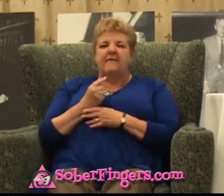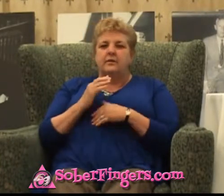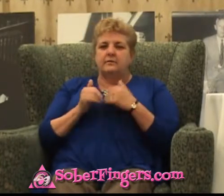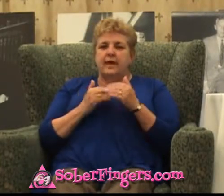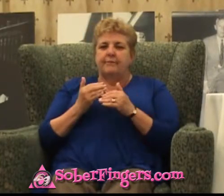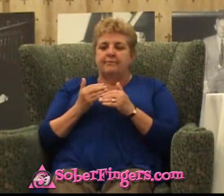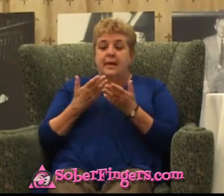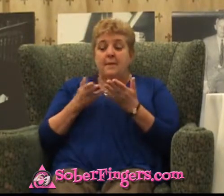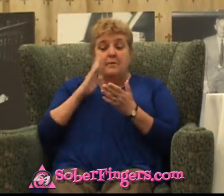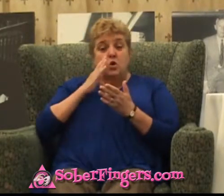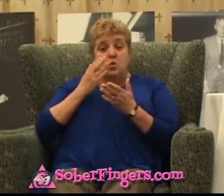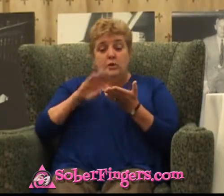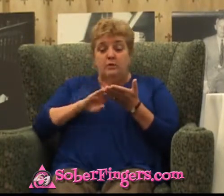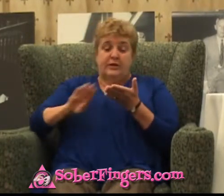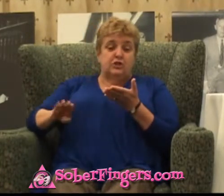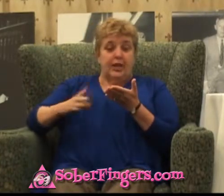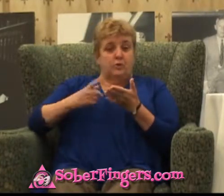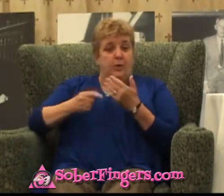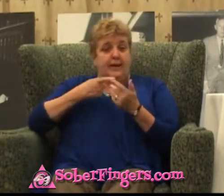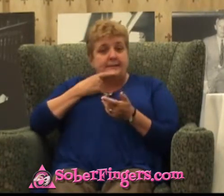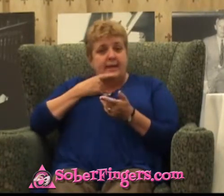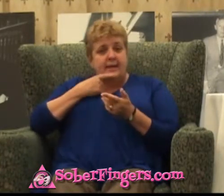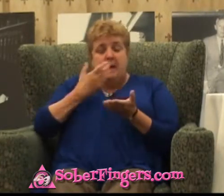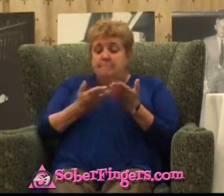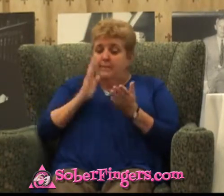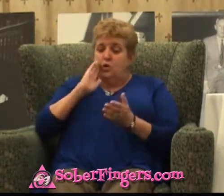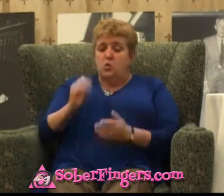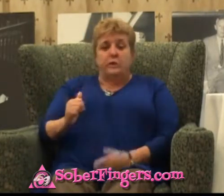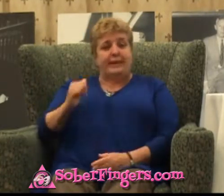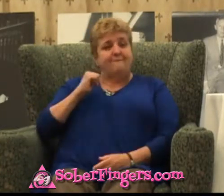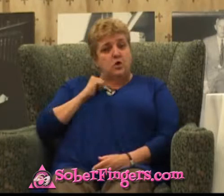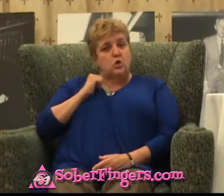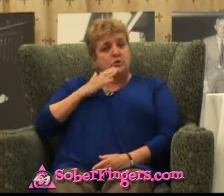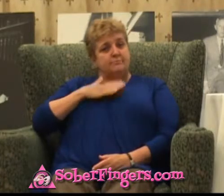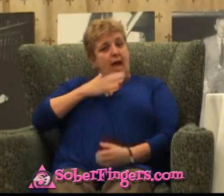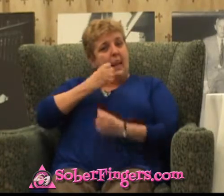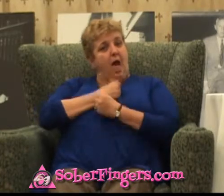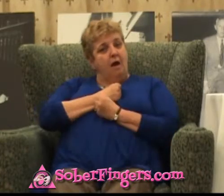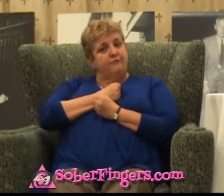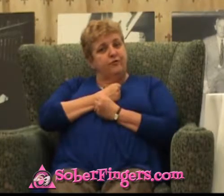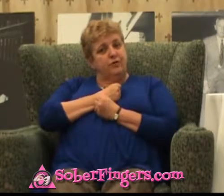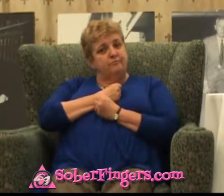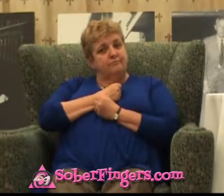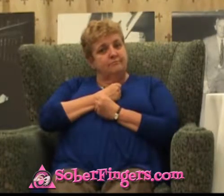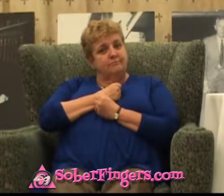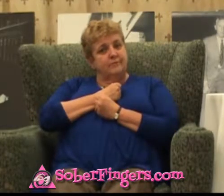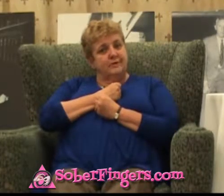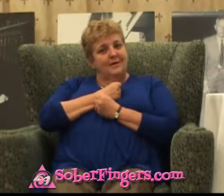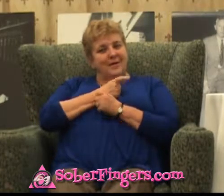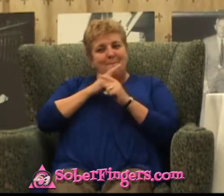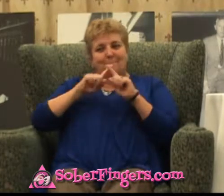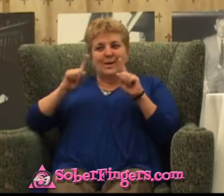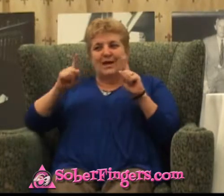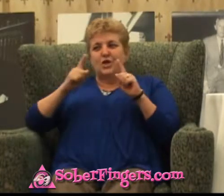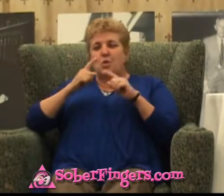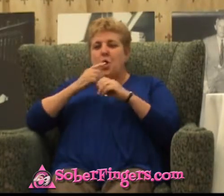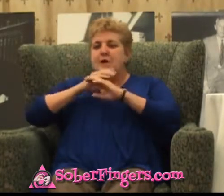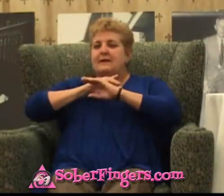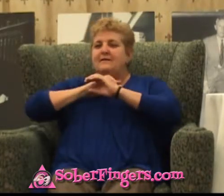my suggestions, you may even refuse my love, but you're absolutely defenseless against my prayers.